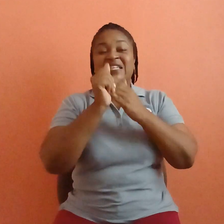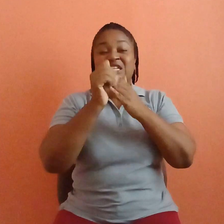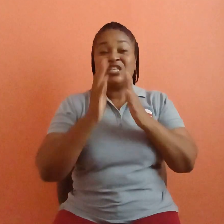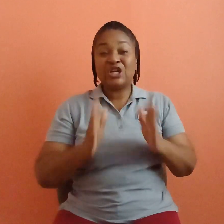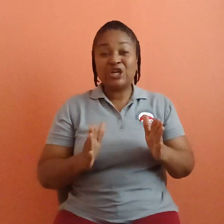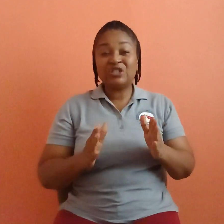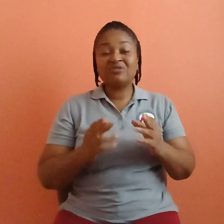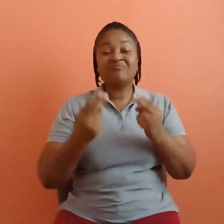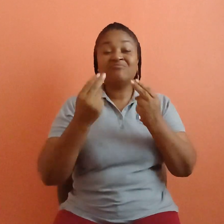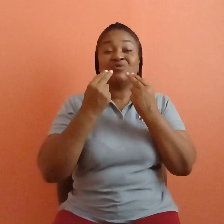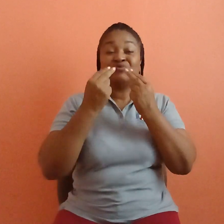nurturers,